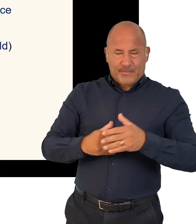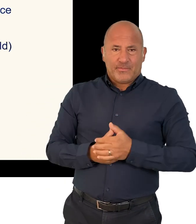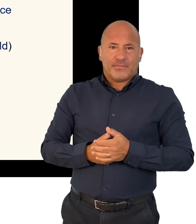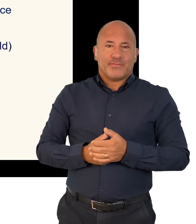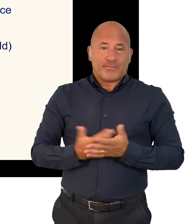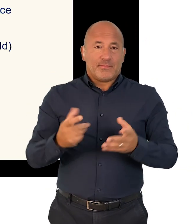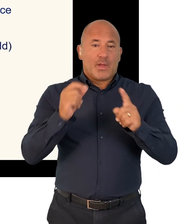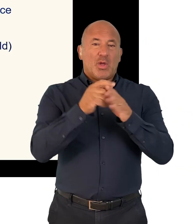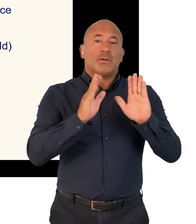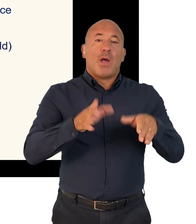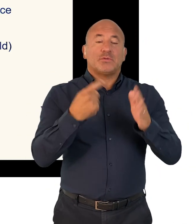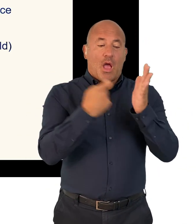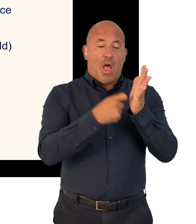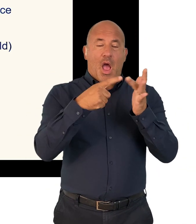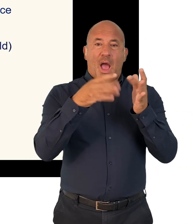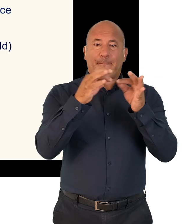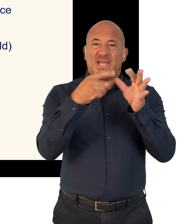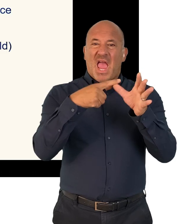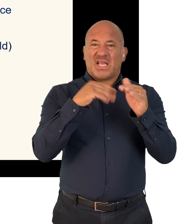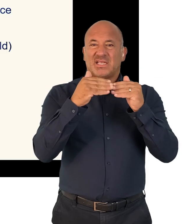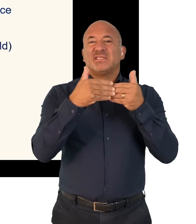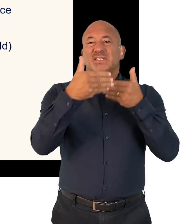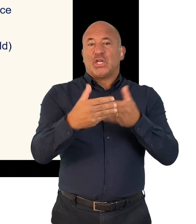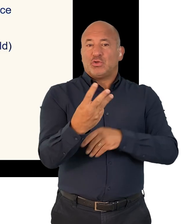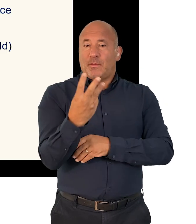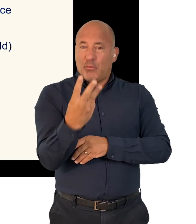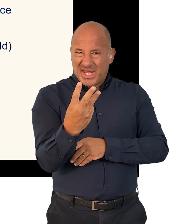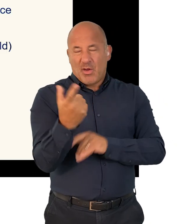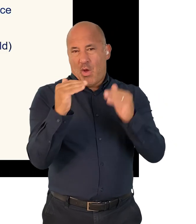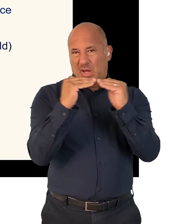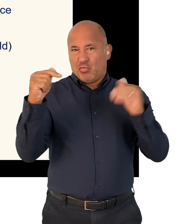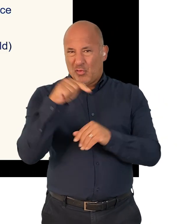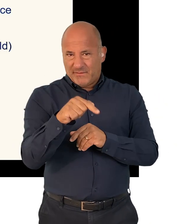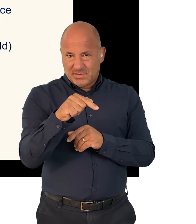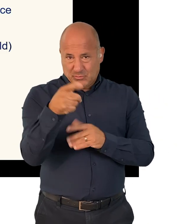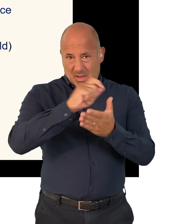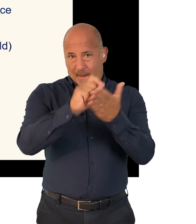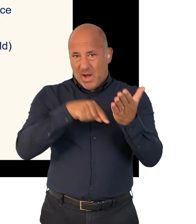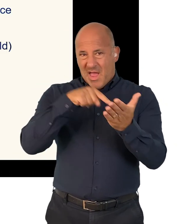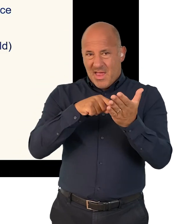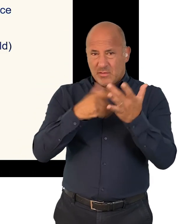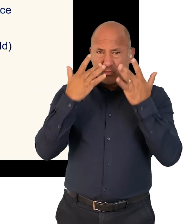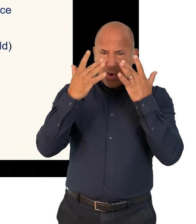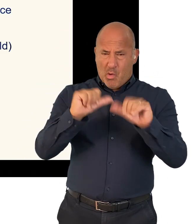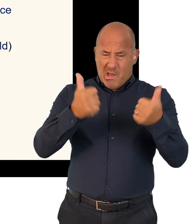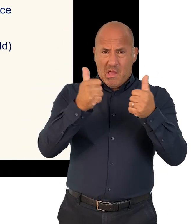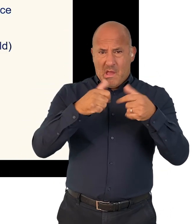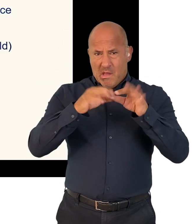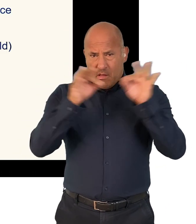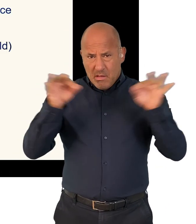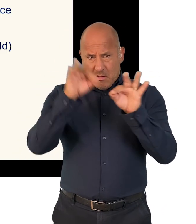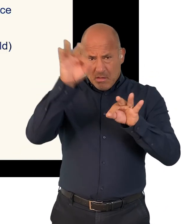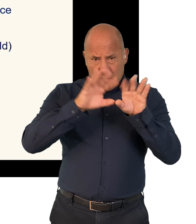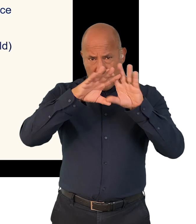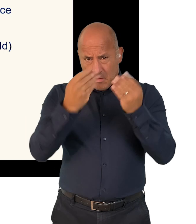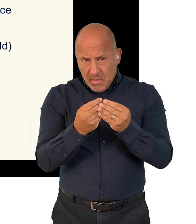purchases. Projects must be at REBA work stage 3 or equivalent at the point of application, demonstrating the best possible cost and